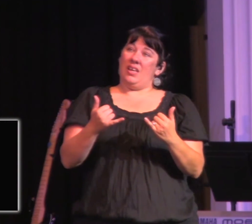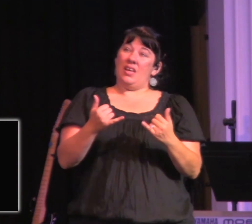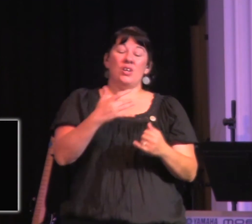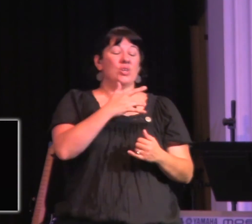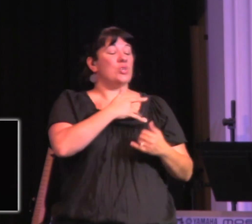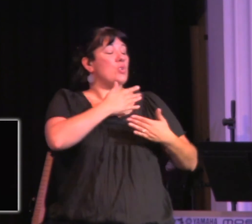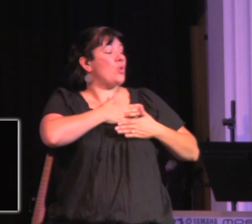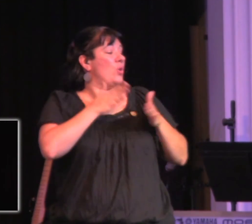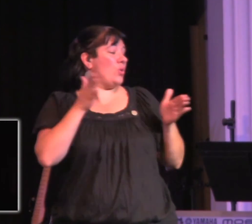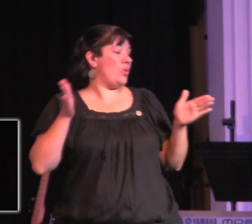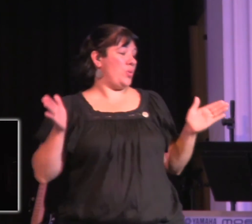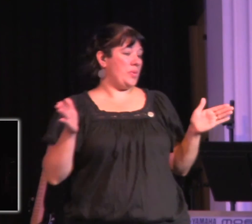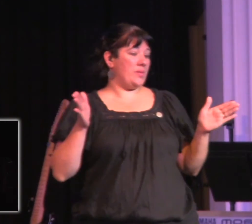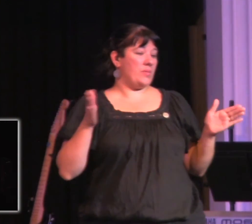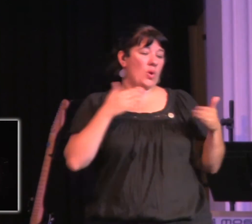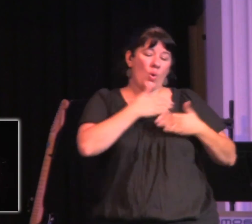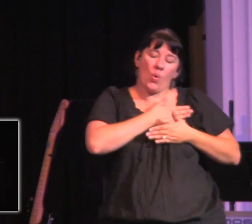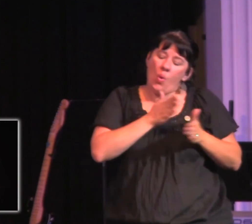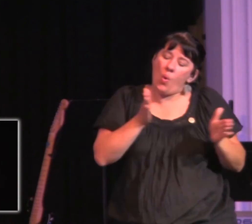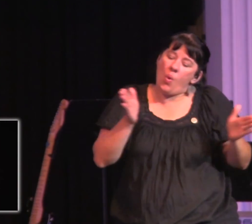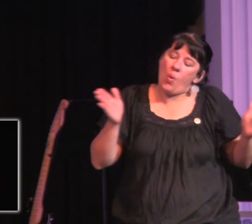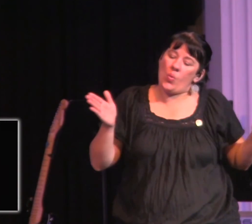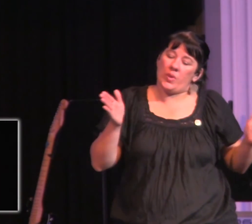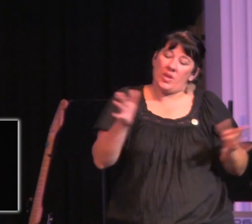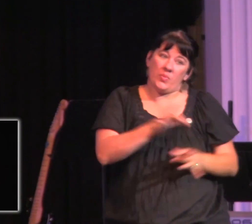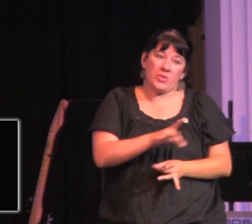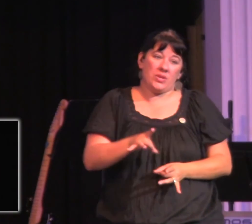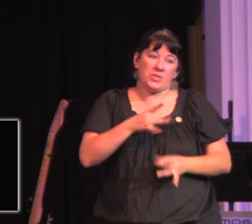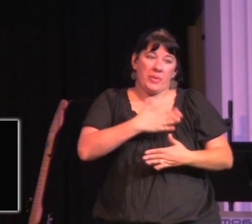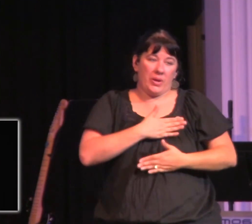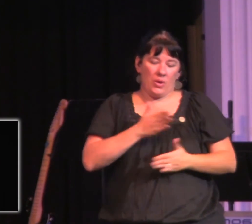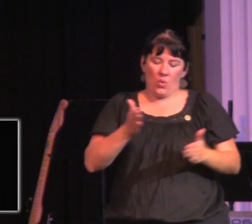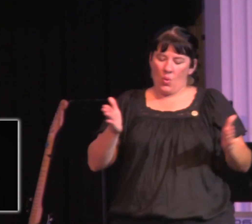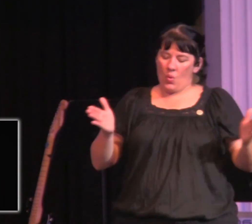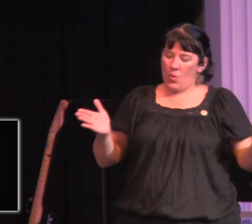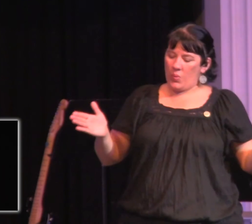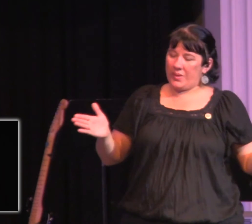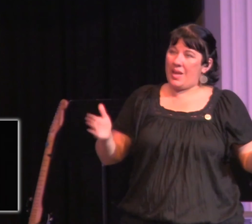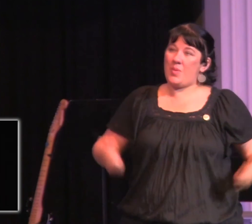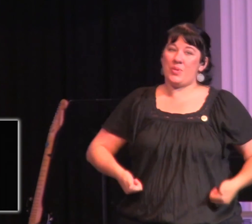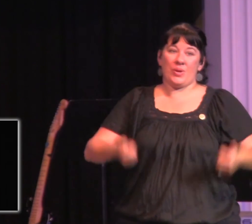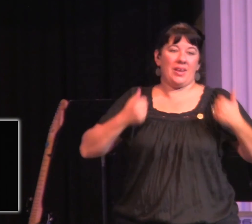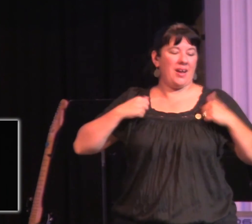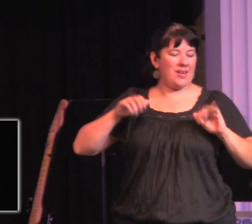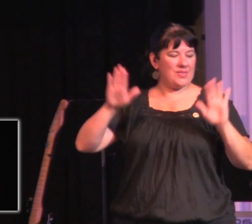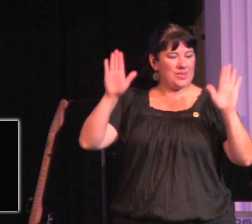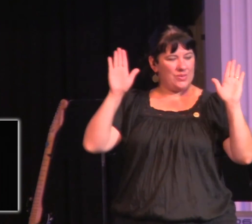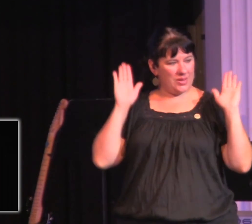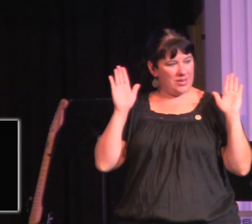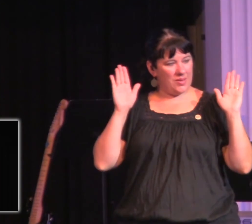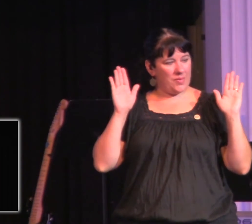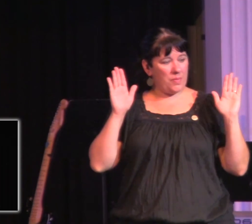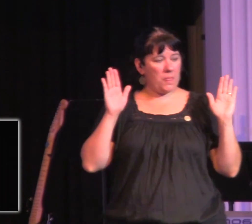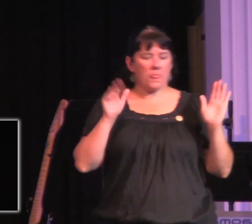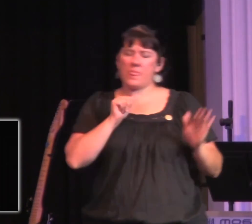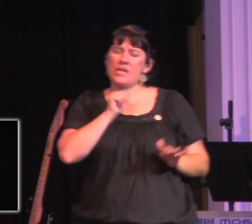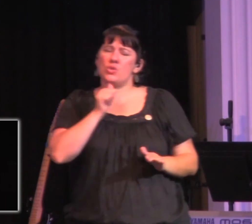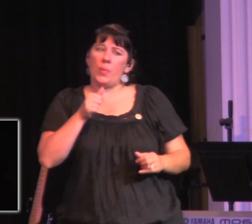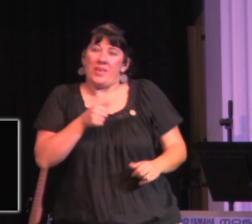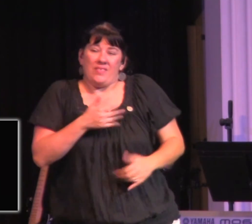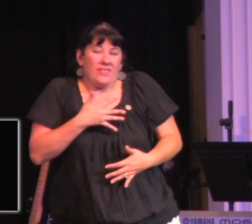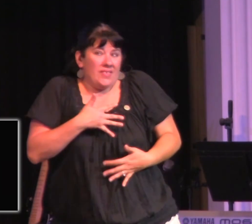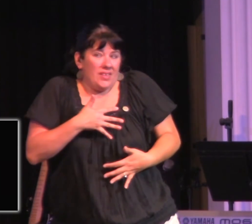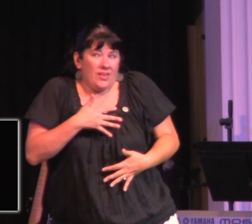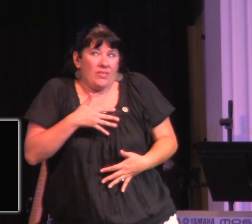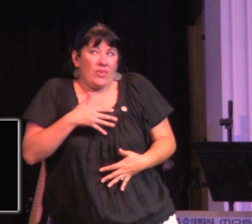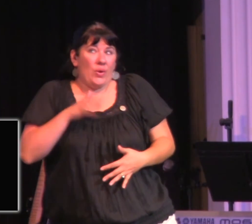up your heart. Come on, just open up your spirit today. Open up your life. Come on, just don't be afraid. Don't be fearful of His